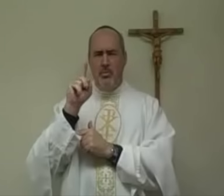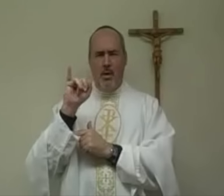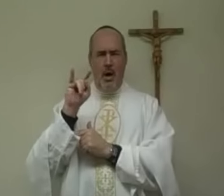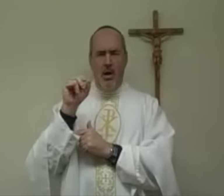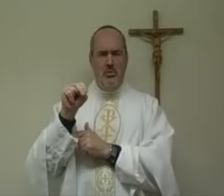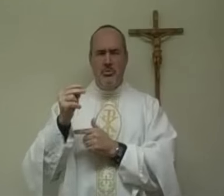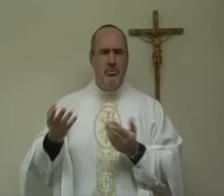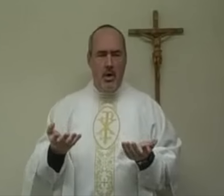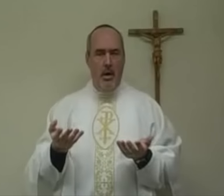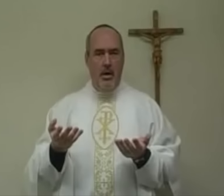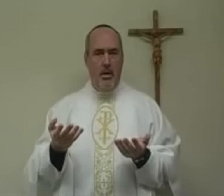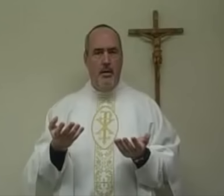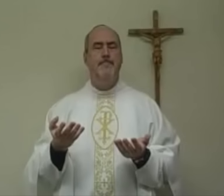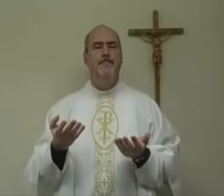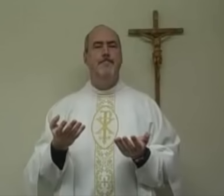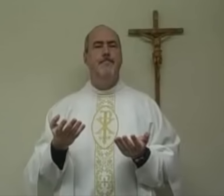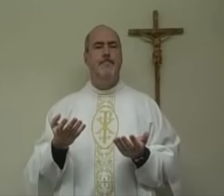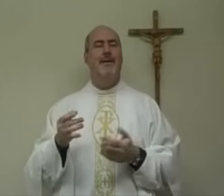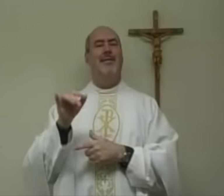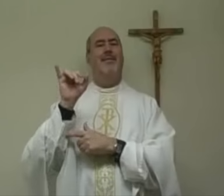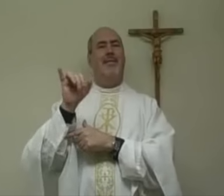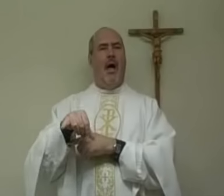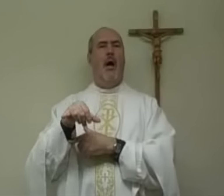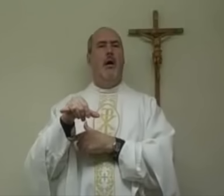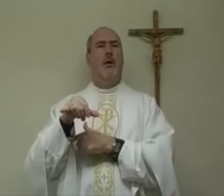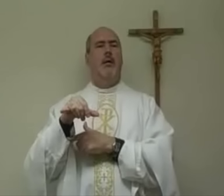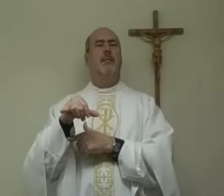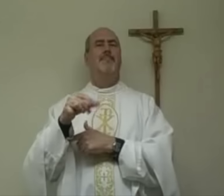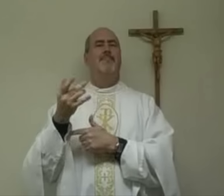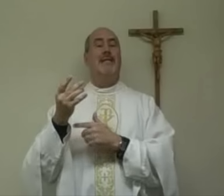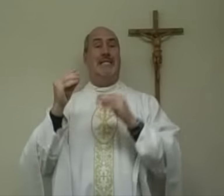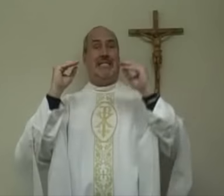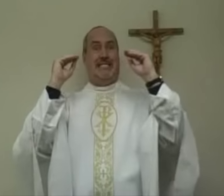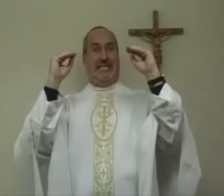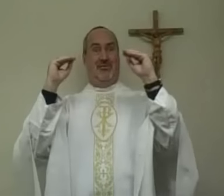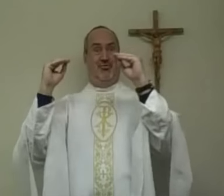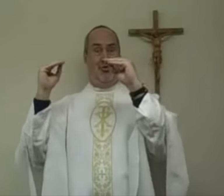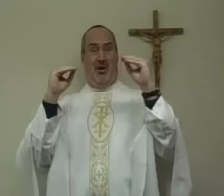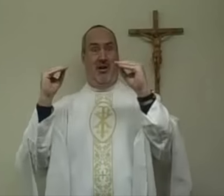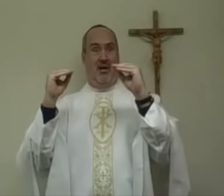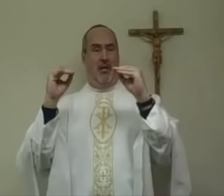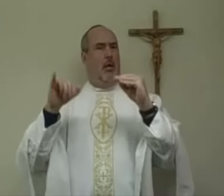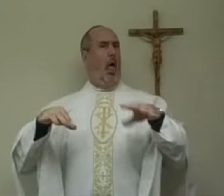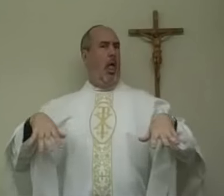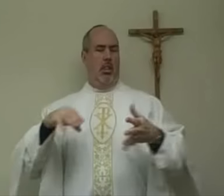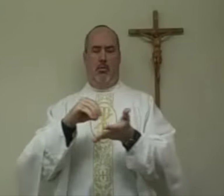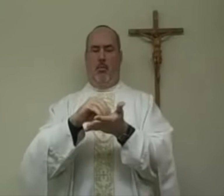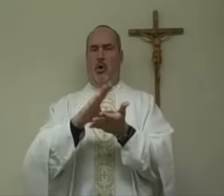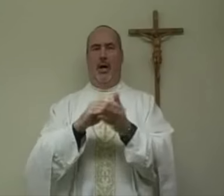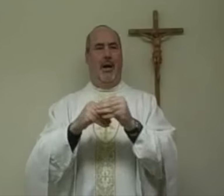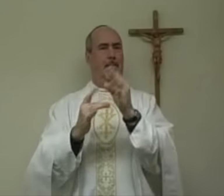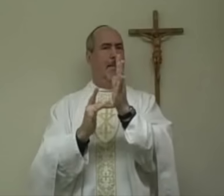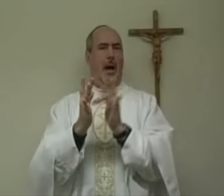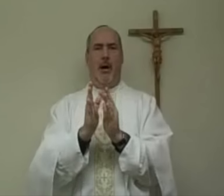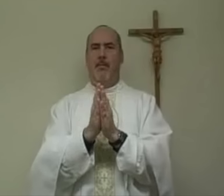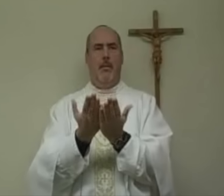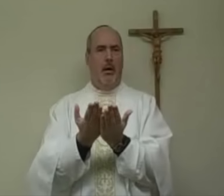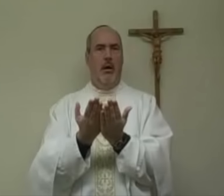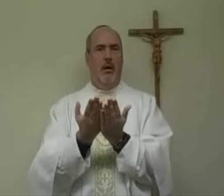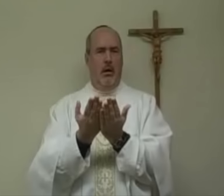for perpetuating traditions. And let me talk about what traditions means. Traditions are teachings that